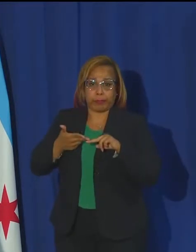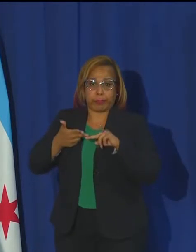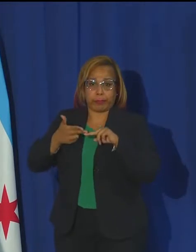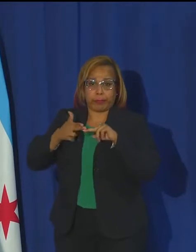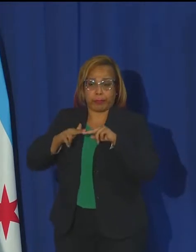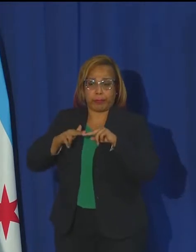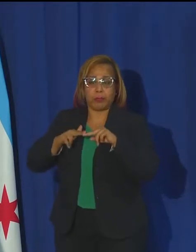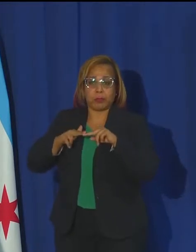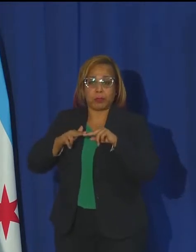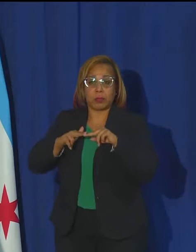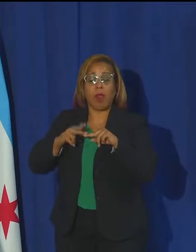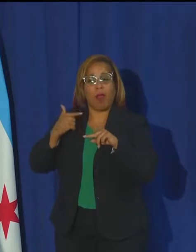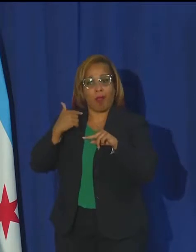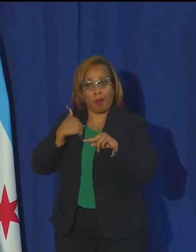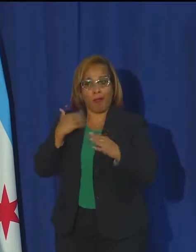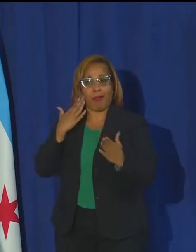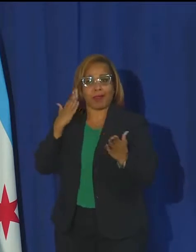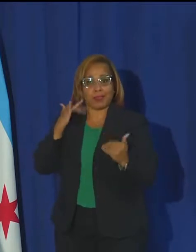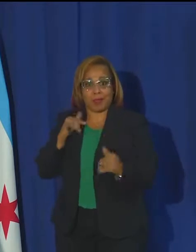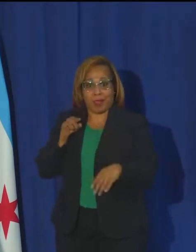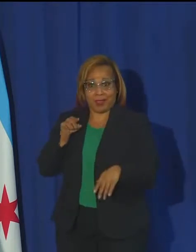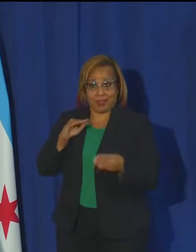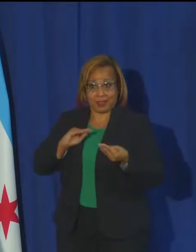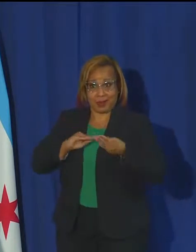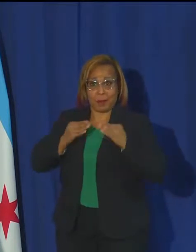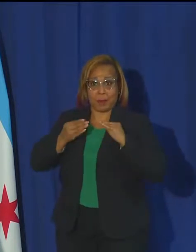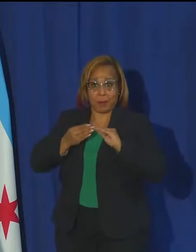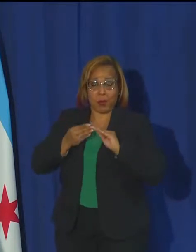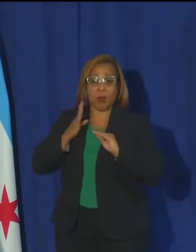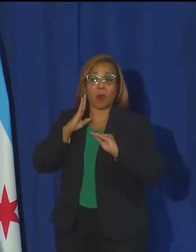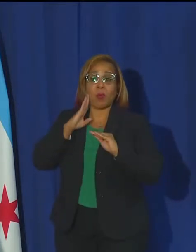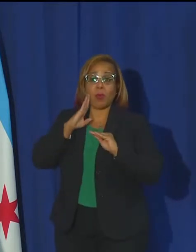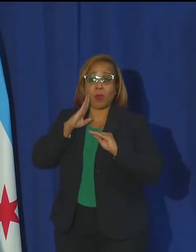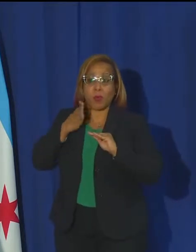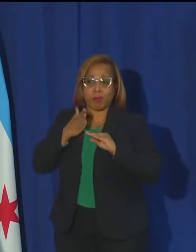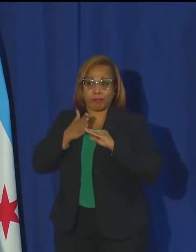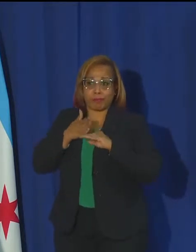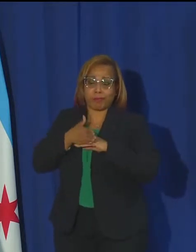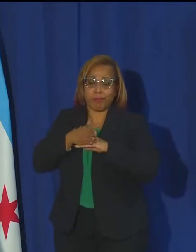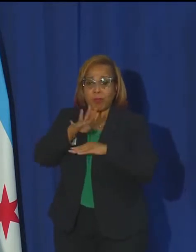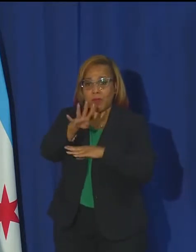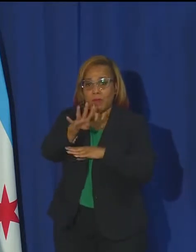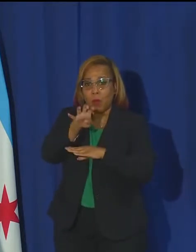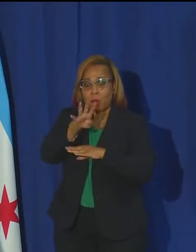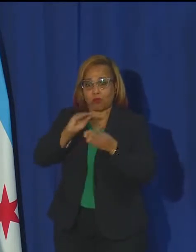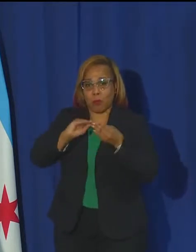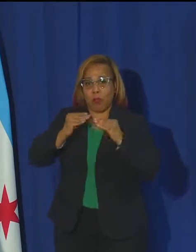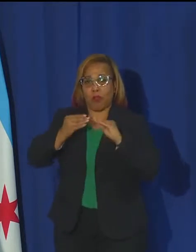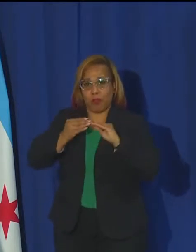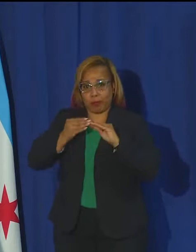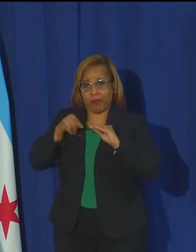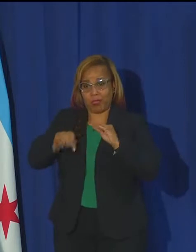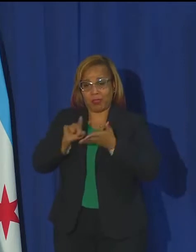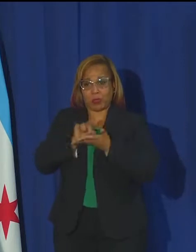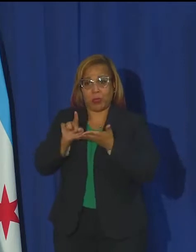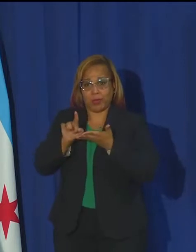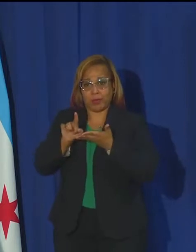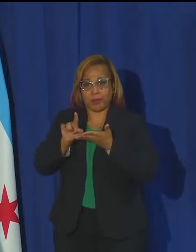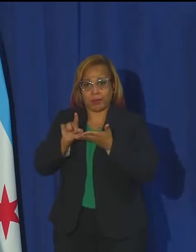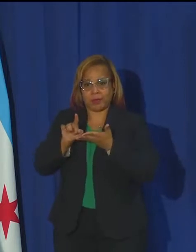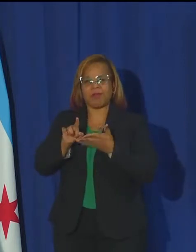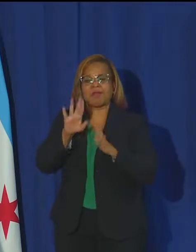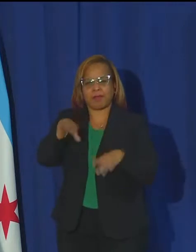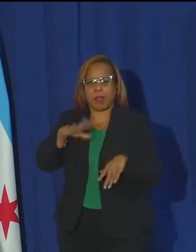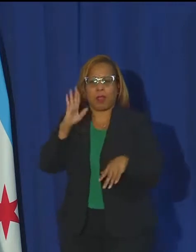increase. And in fact, I expect that this number will cross the 400 mark likely this week. And I